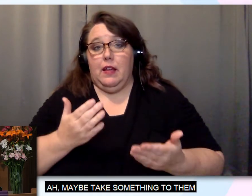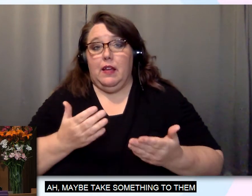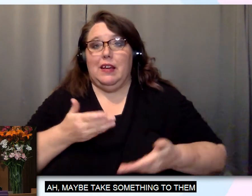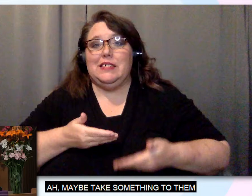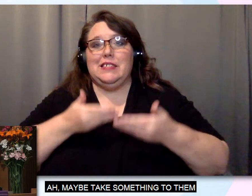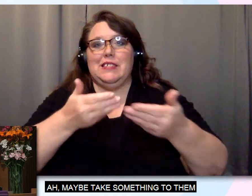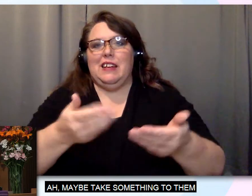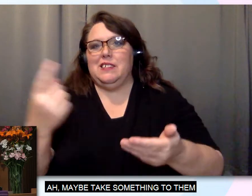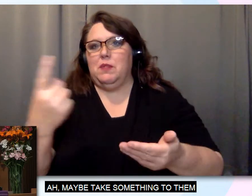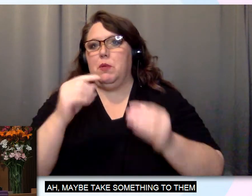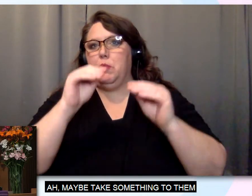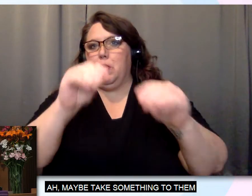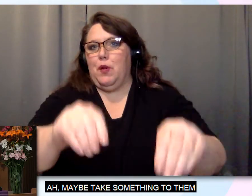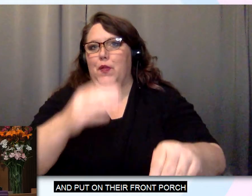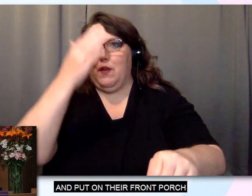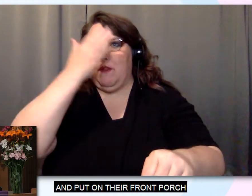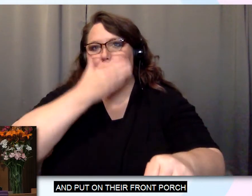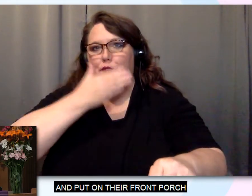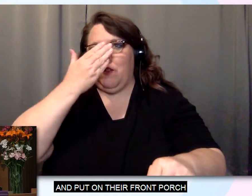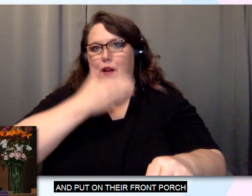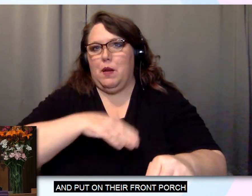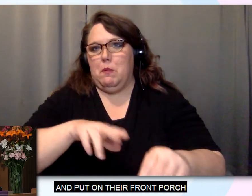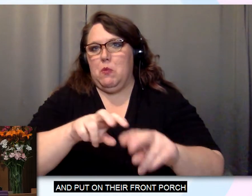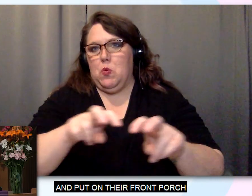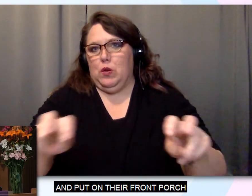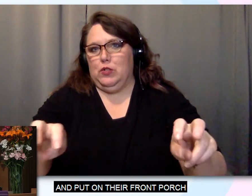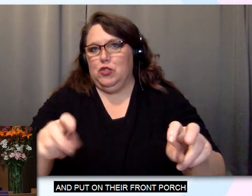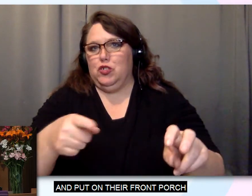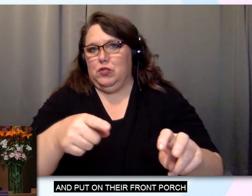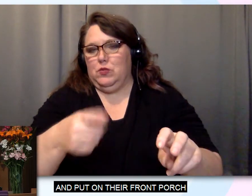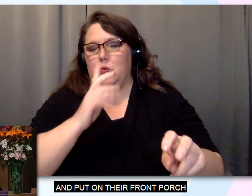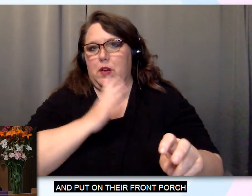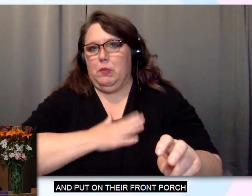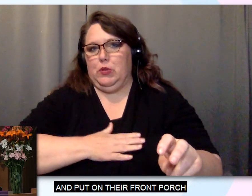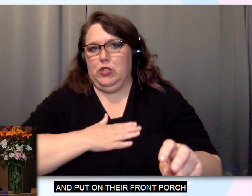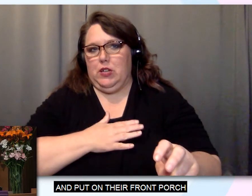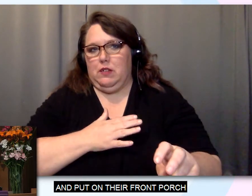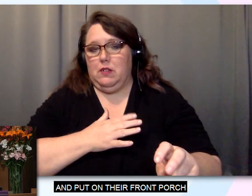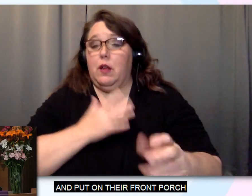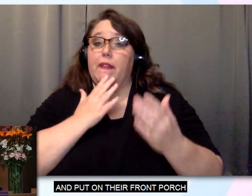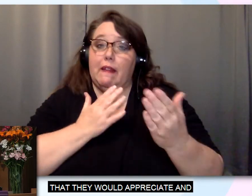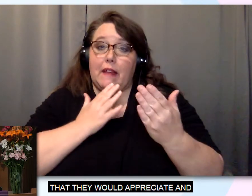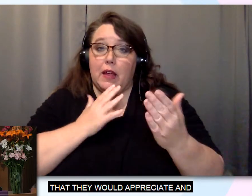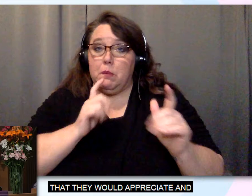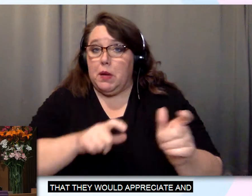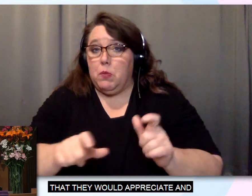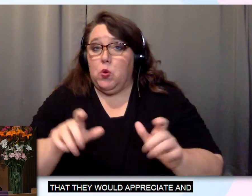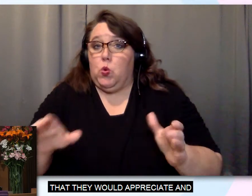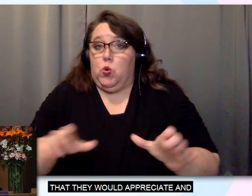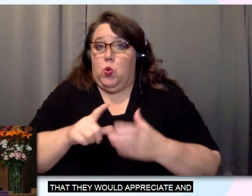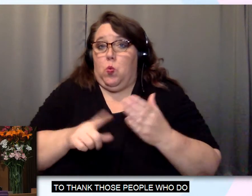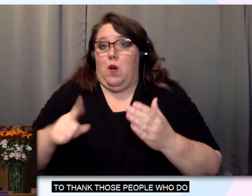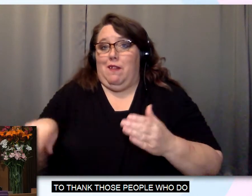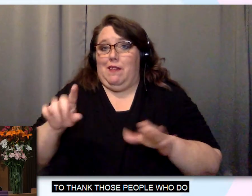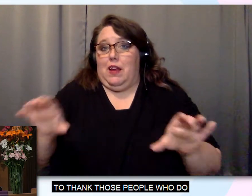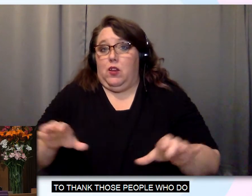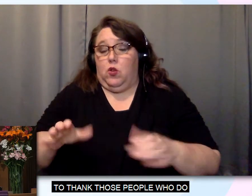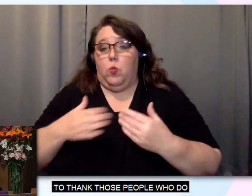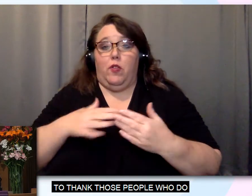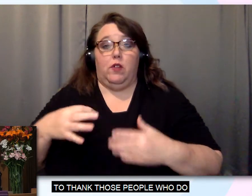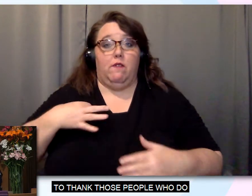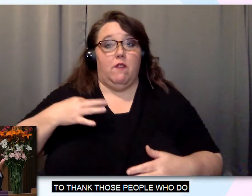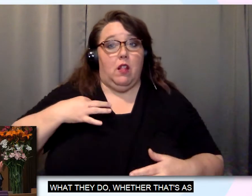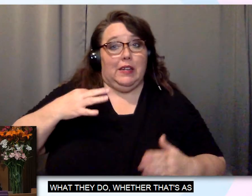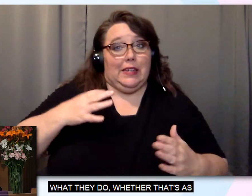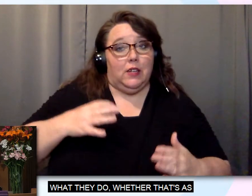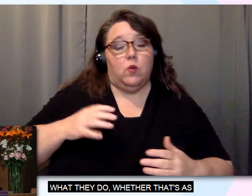maybe take something to them and put on their front porch that they would appreciate. And to thank those people who do what they do,